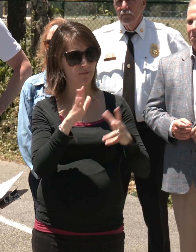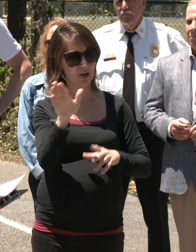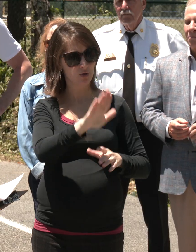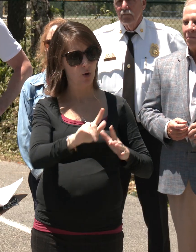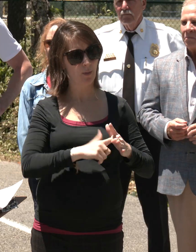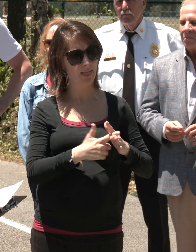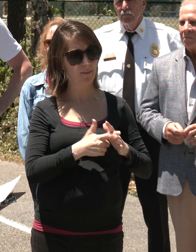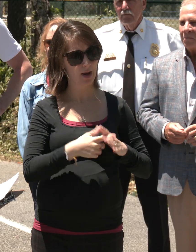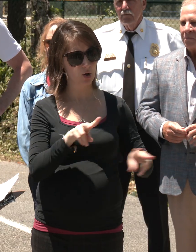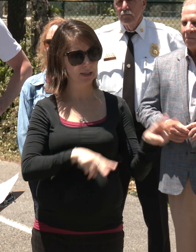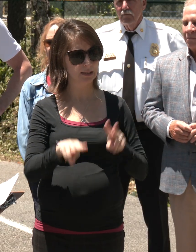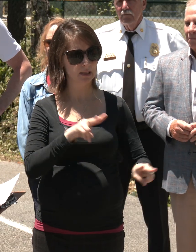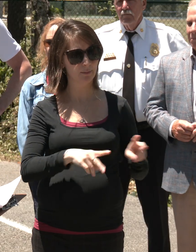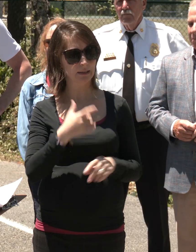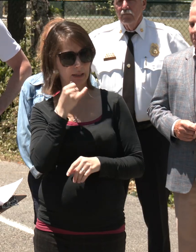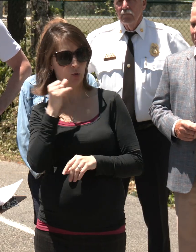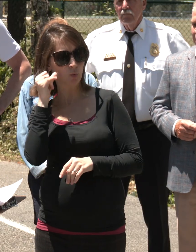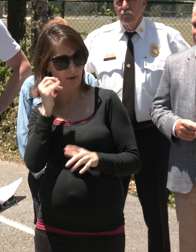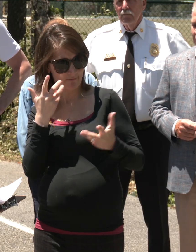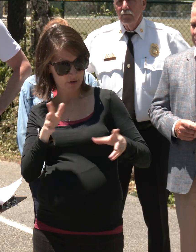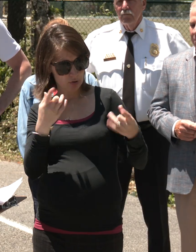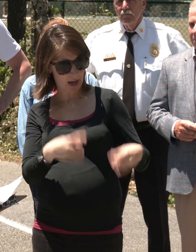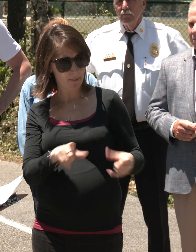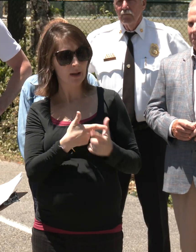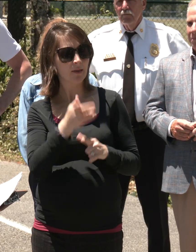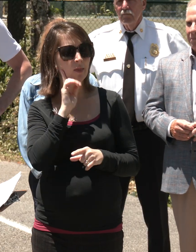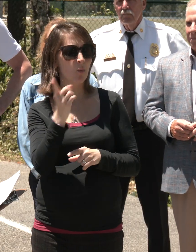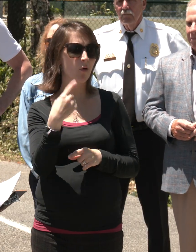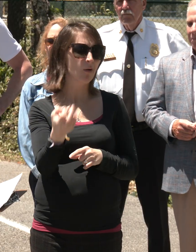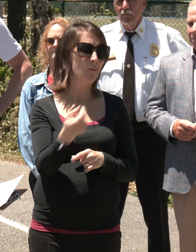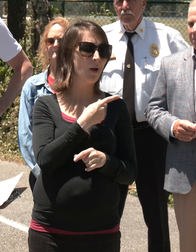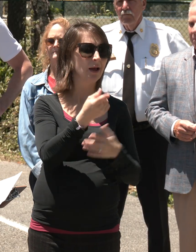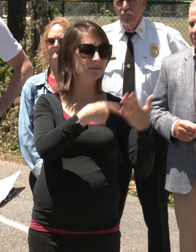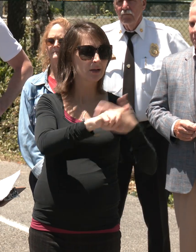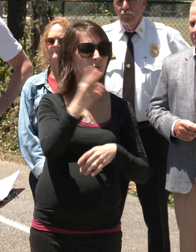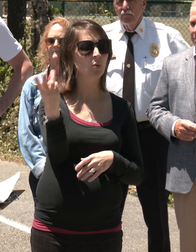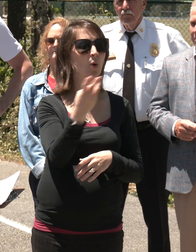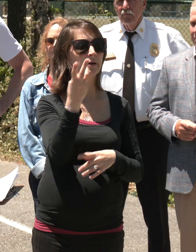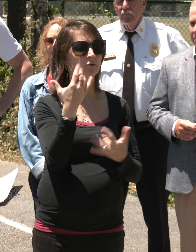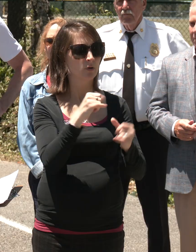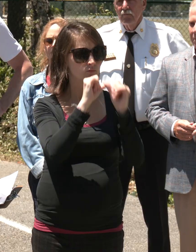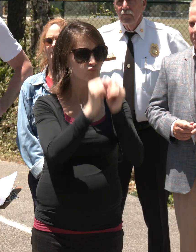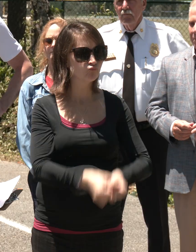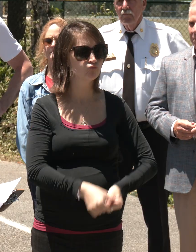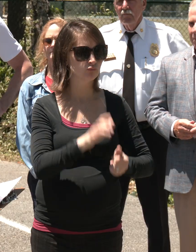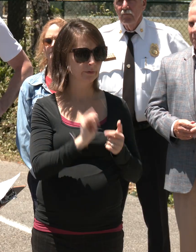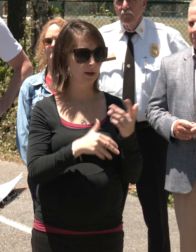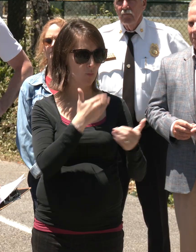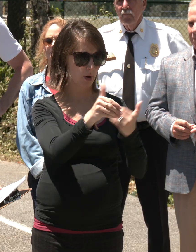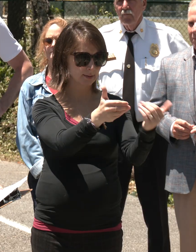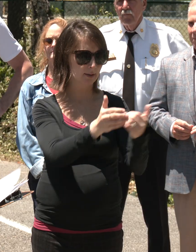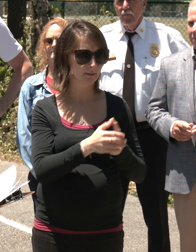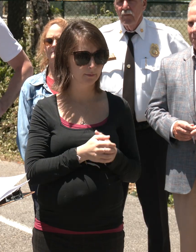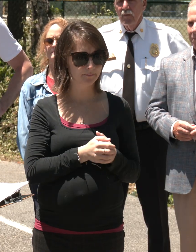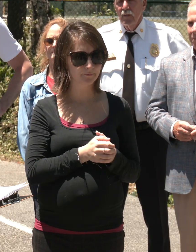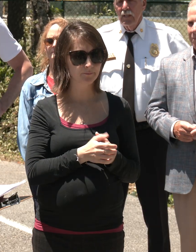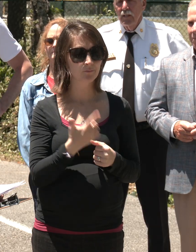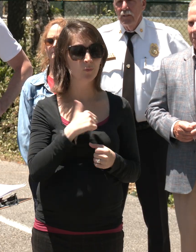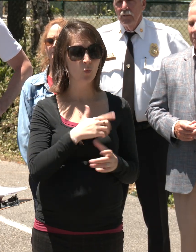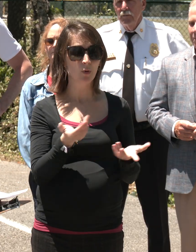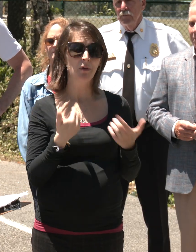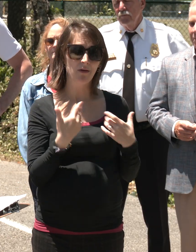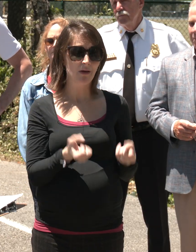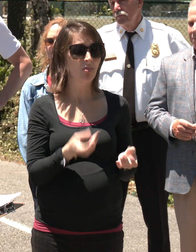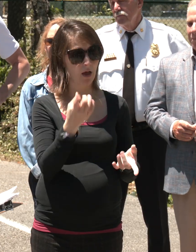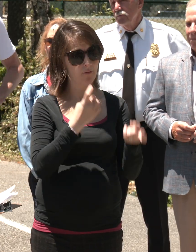assessment as of yesterday and will return to us next Wednesday to continue this process. We've been getting a lot